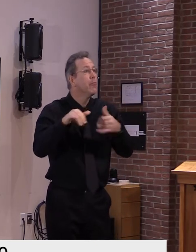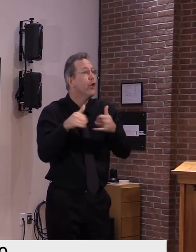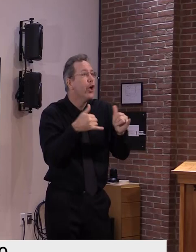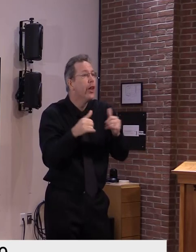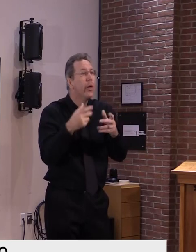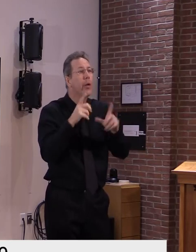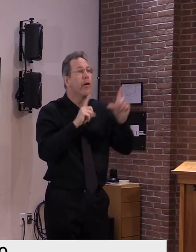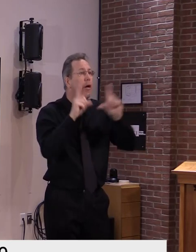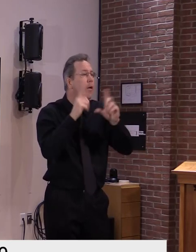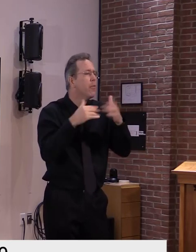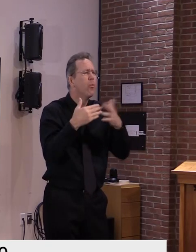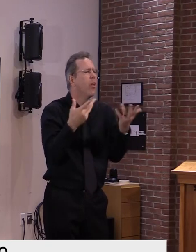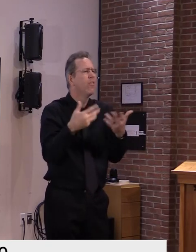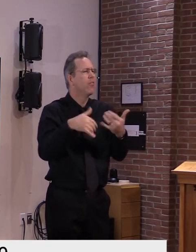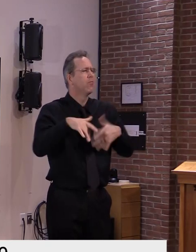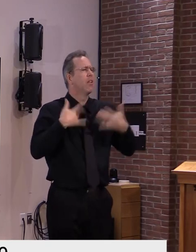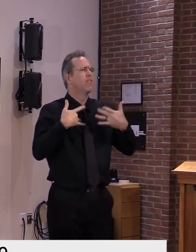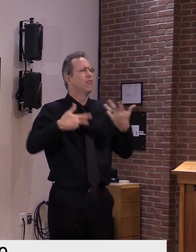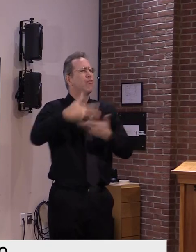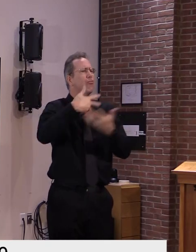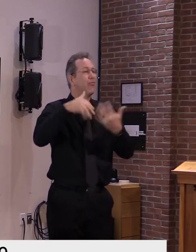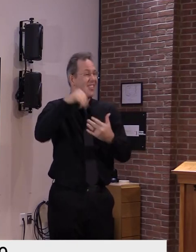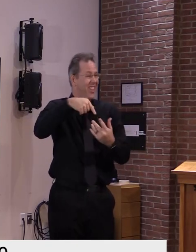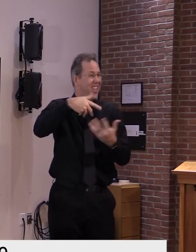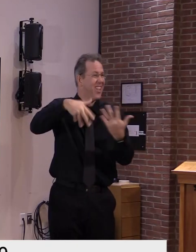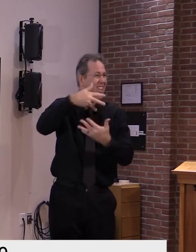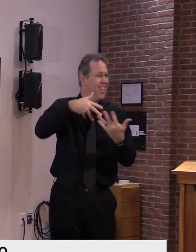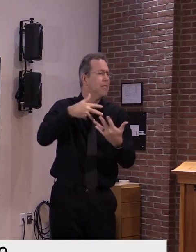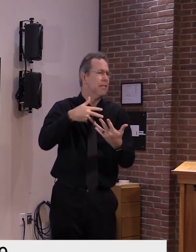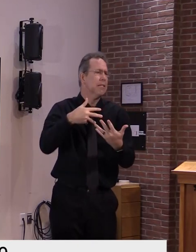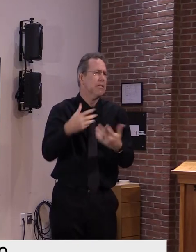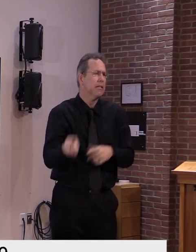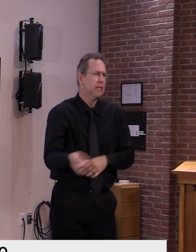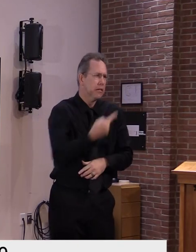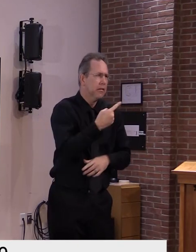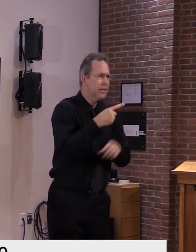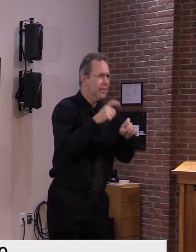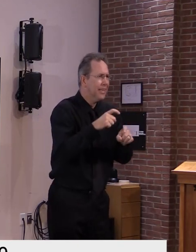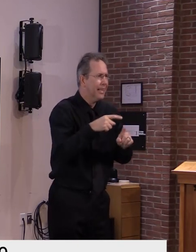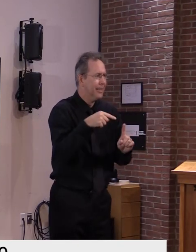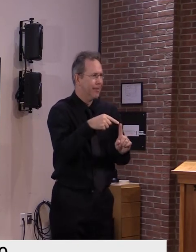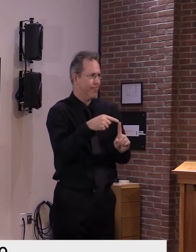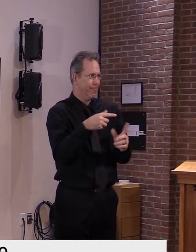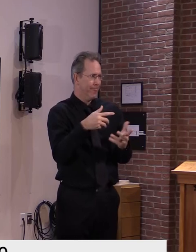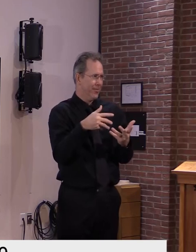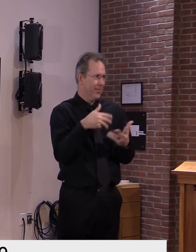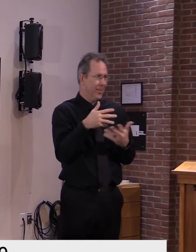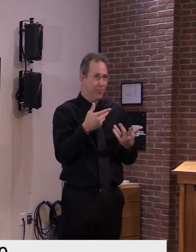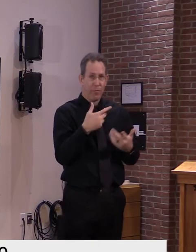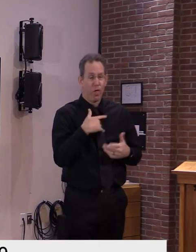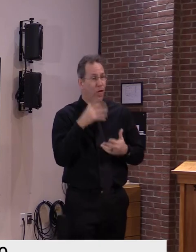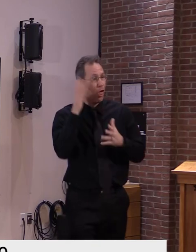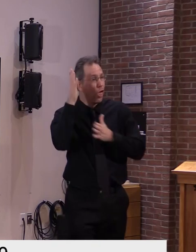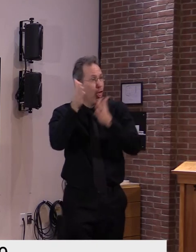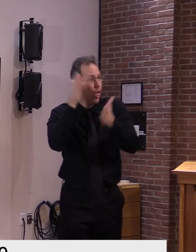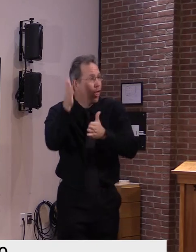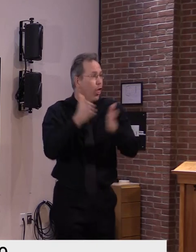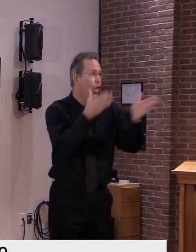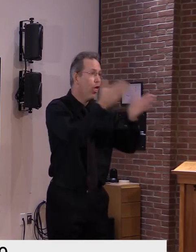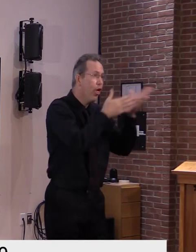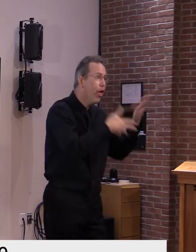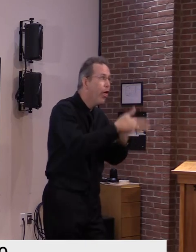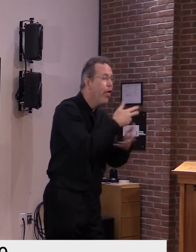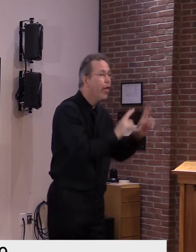more social and tends to end up in gatherings of people periodically, we're actually recommending